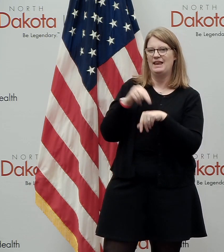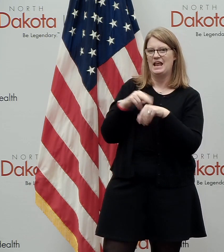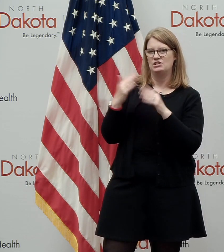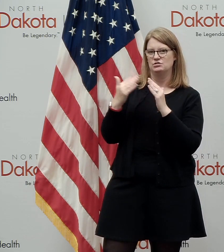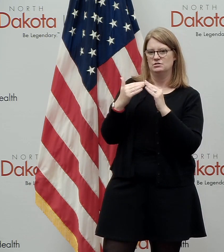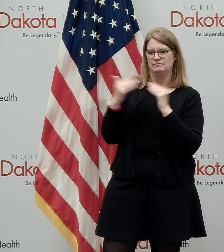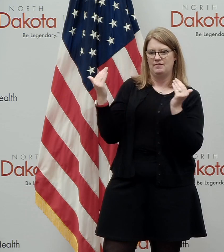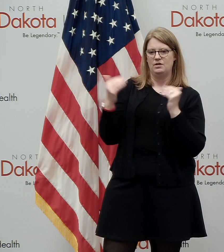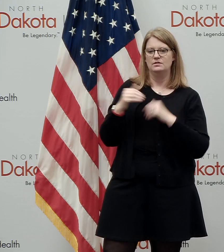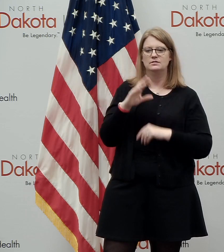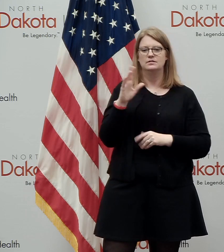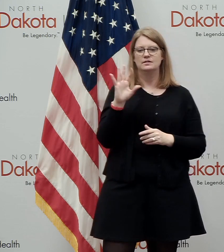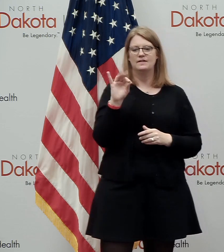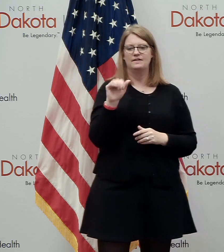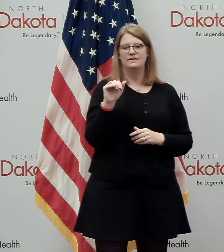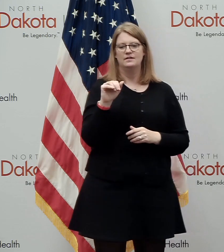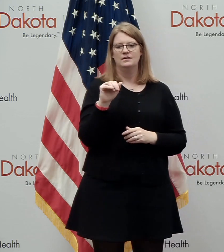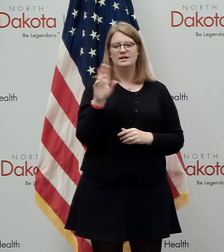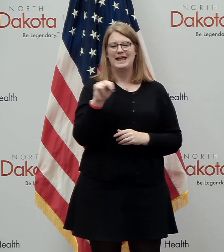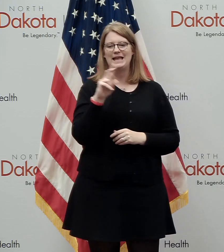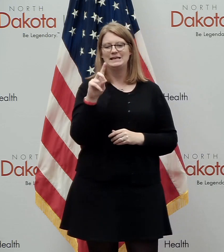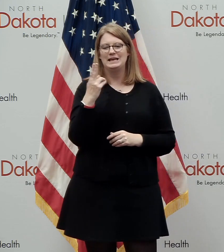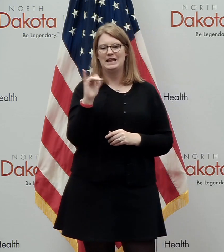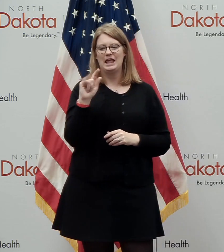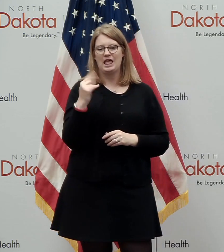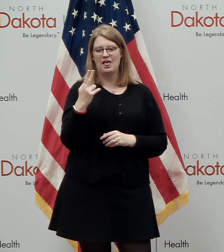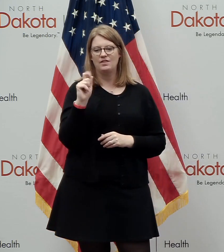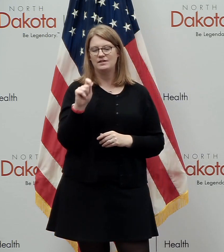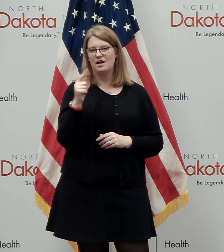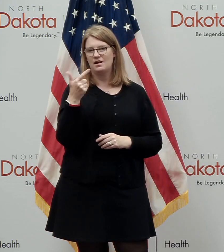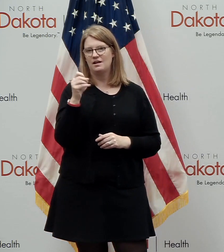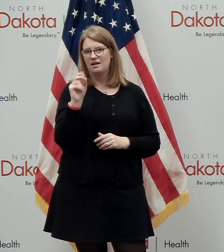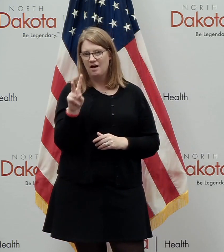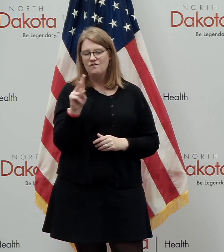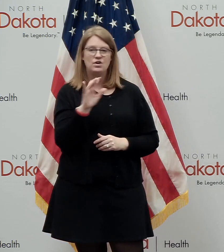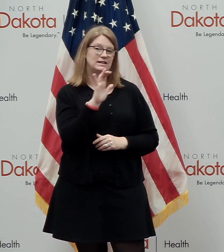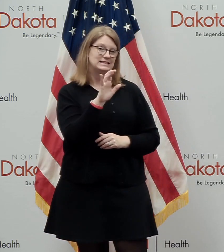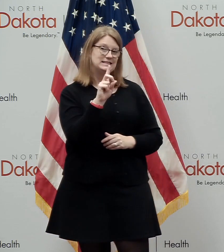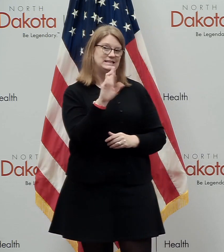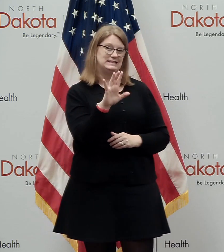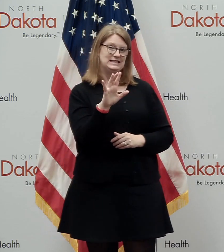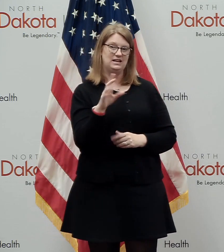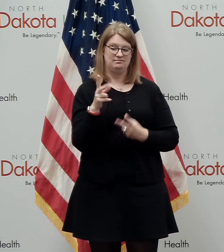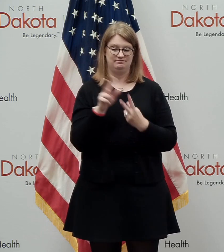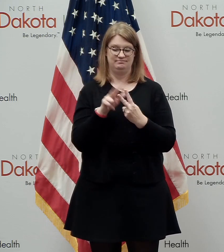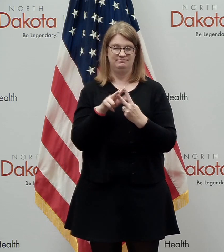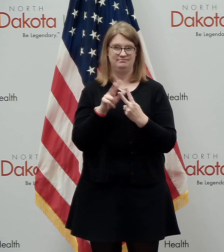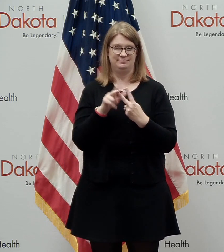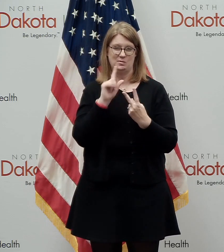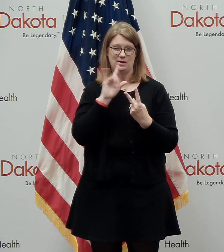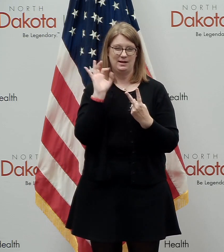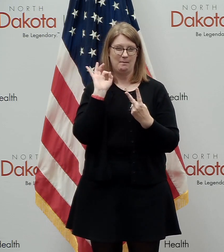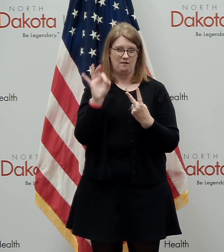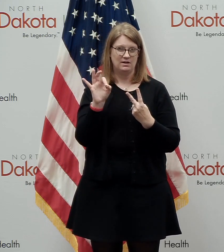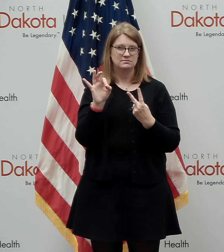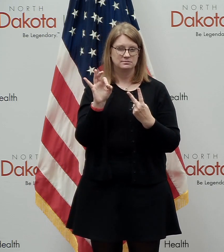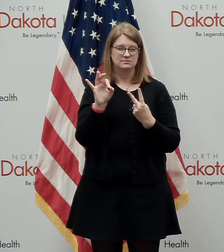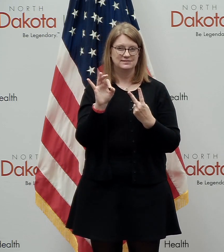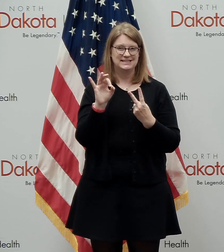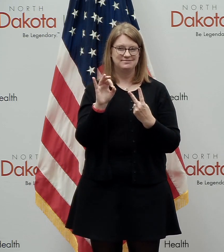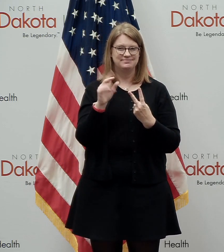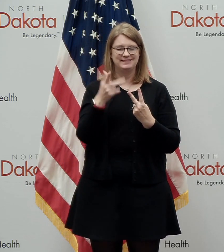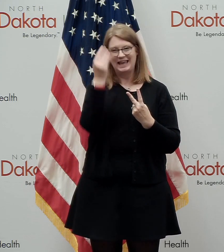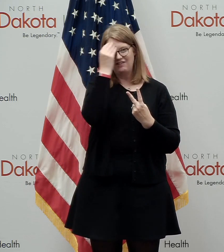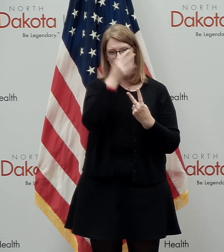facts, ndhealth.gov or the CDC, two great places to get information about COVID.